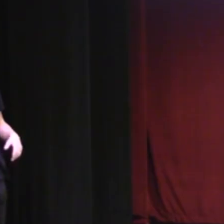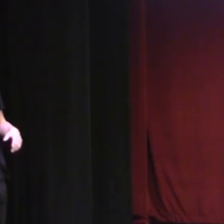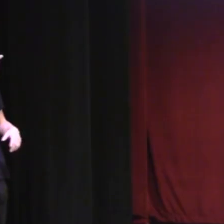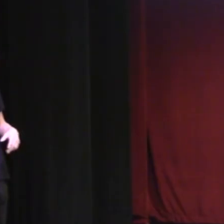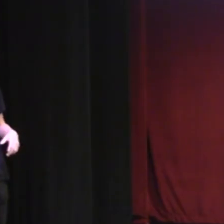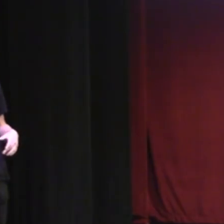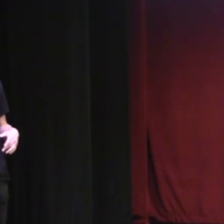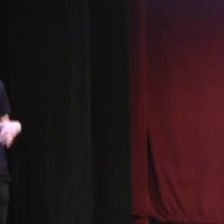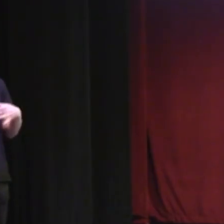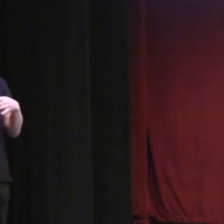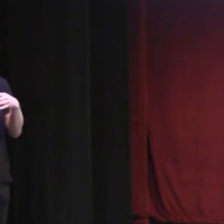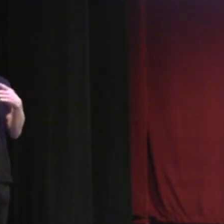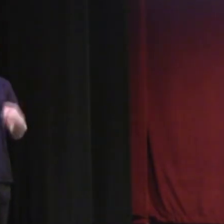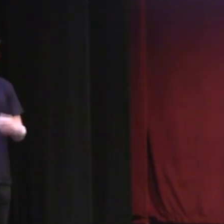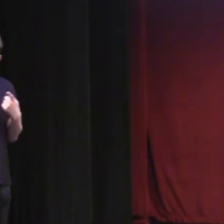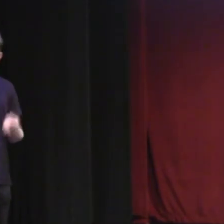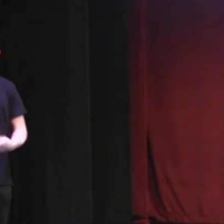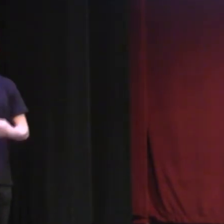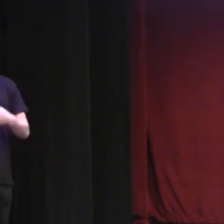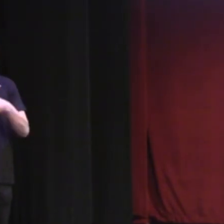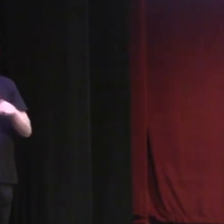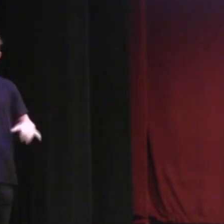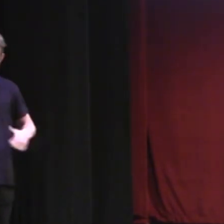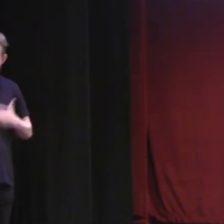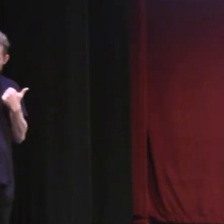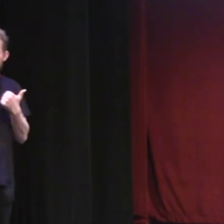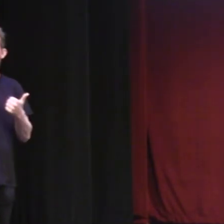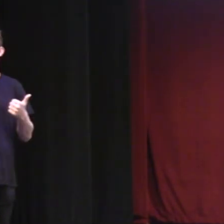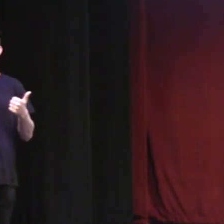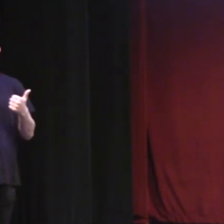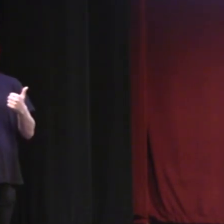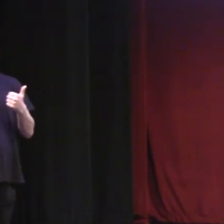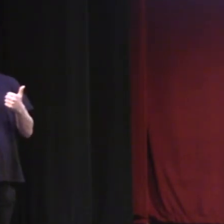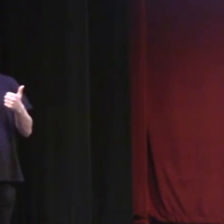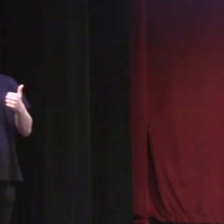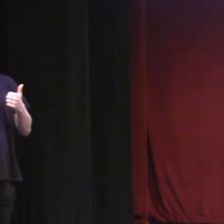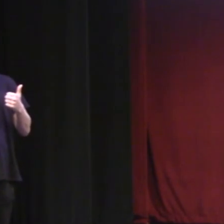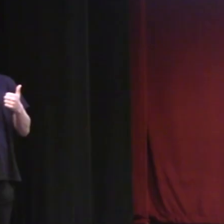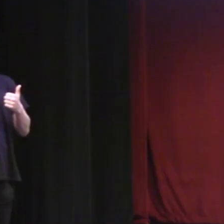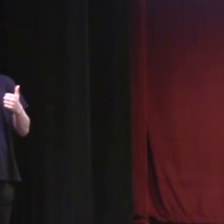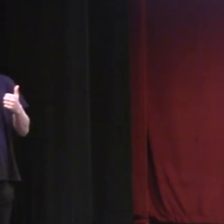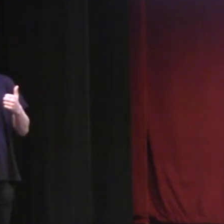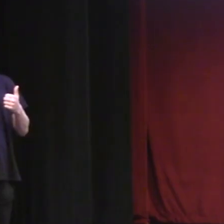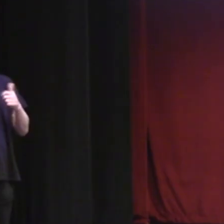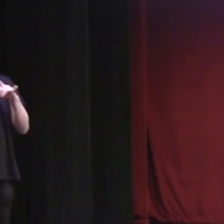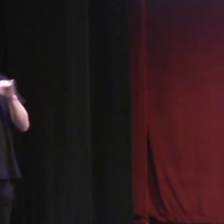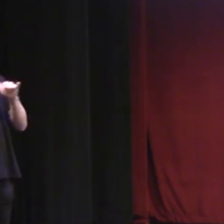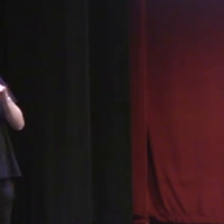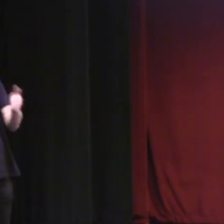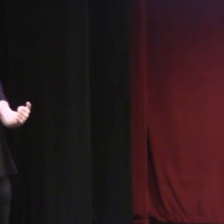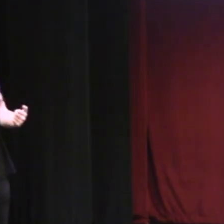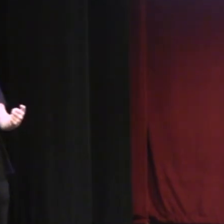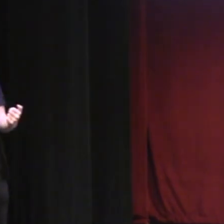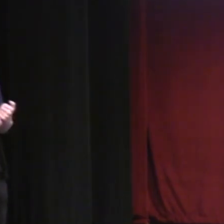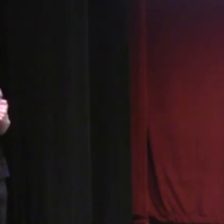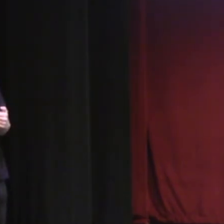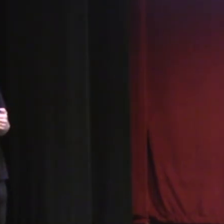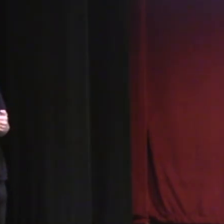the one that's the most focused on trying to encourage those skills